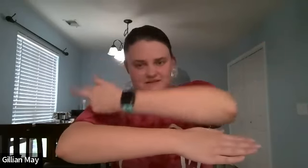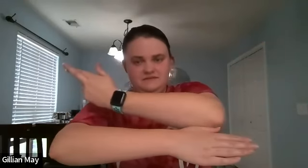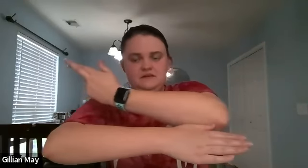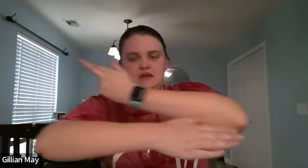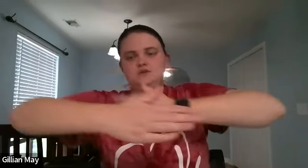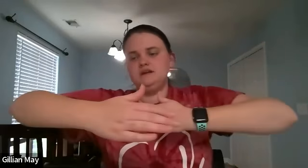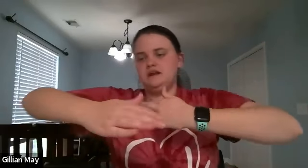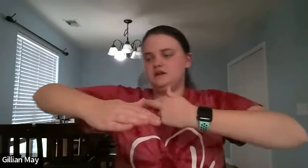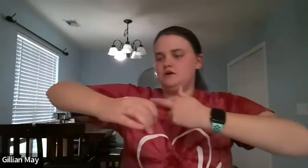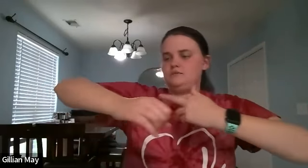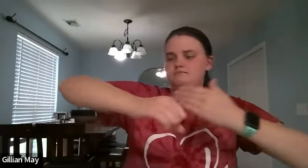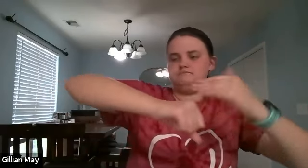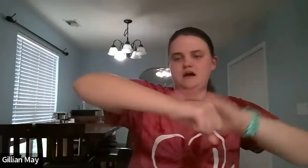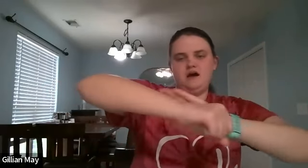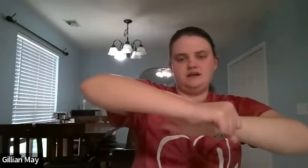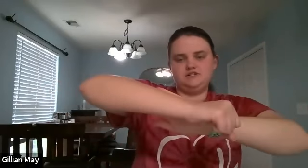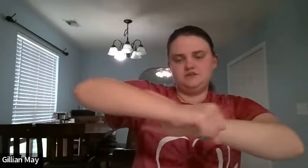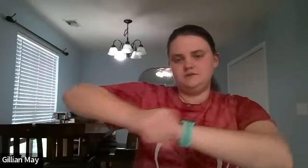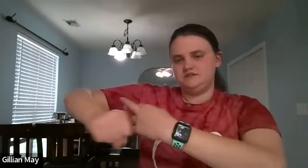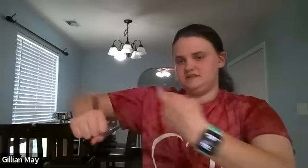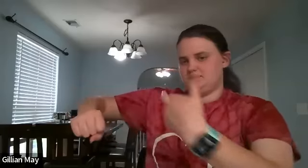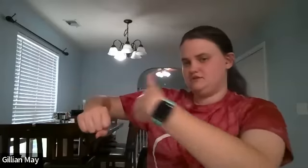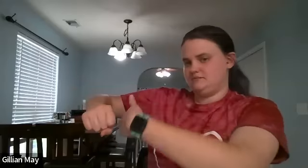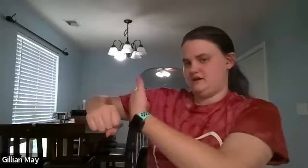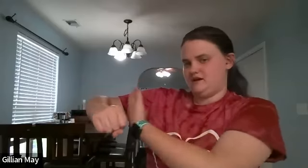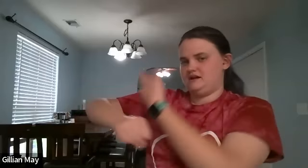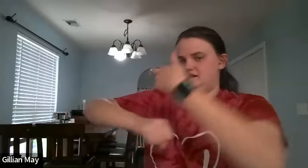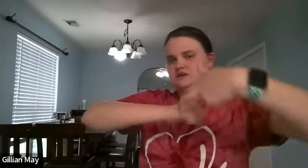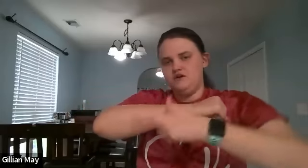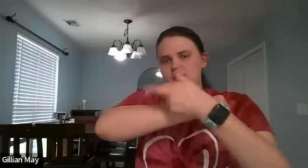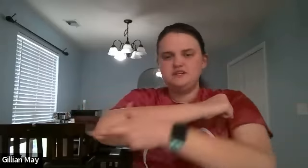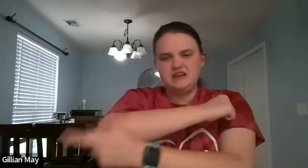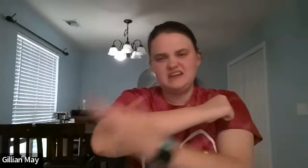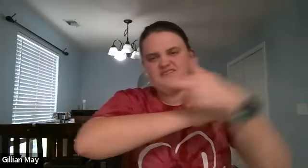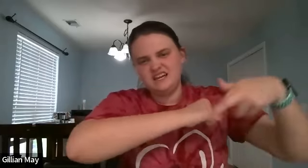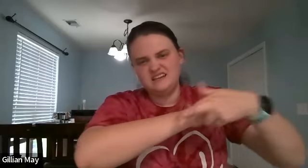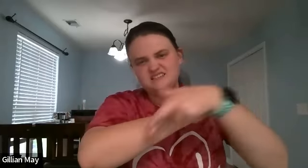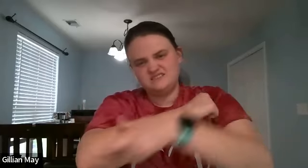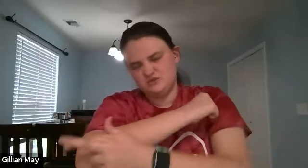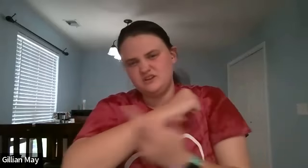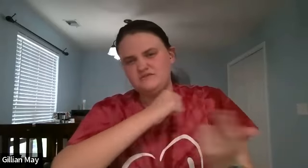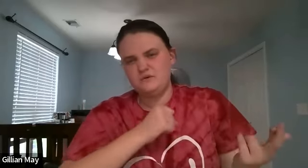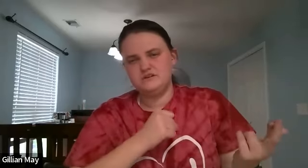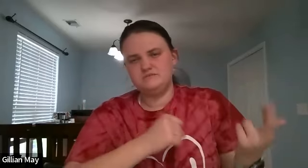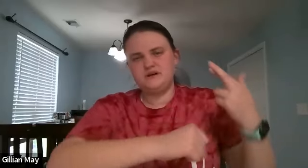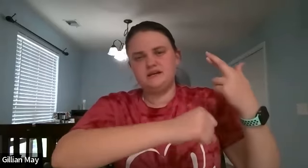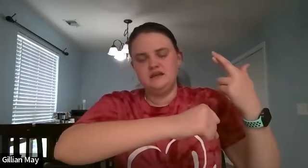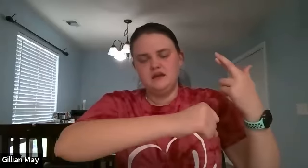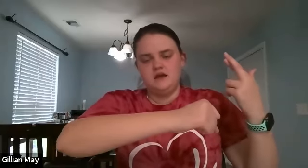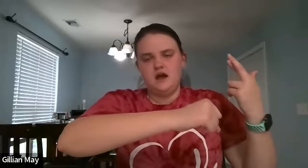Dolphin. And you want to kind of go behind your arm. So you see I'm doing it behind. I mean, you can, I guess, sort of go forward, but I